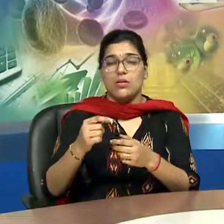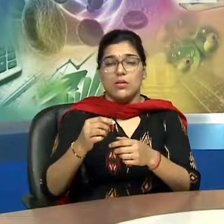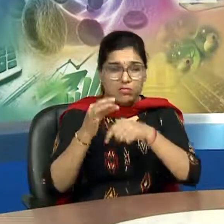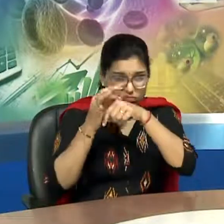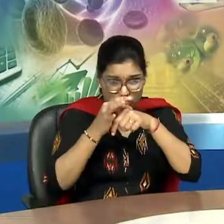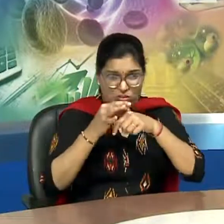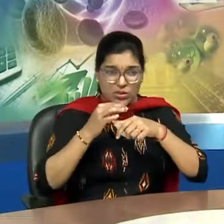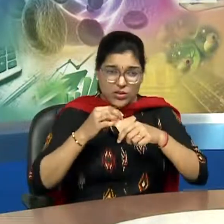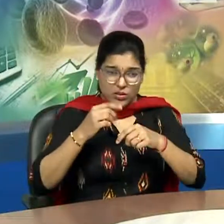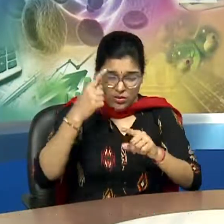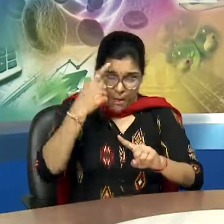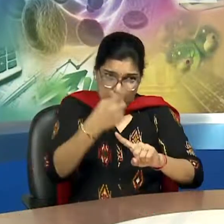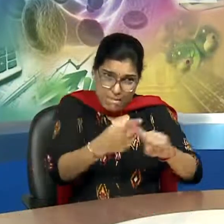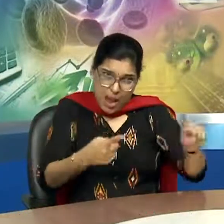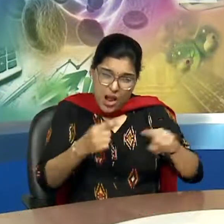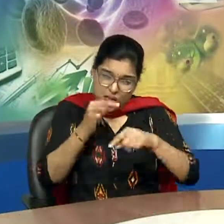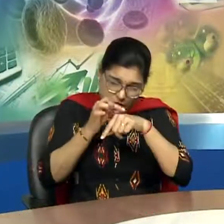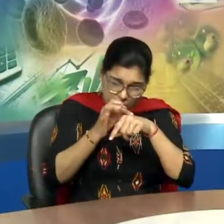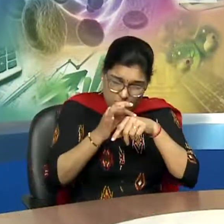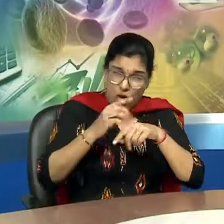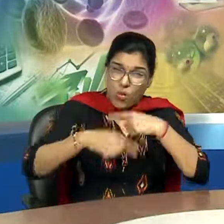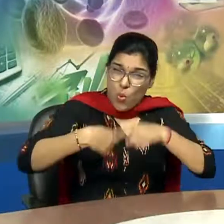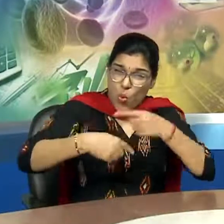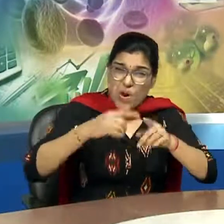a residential therapy,